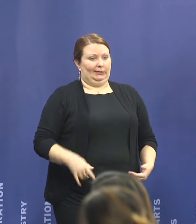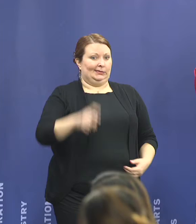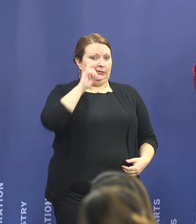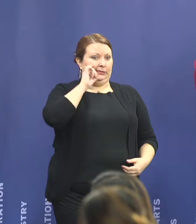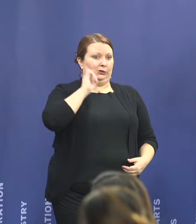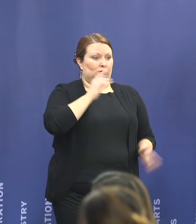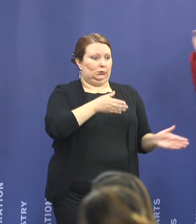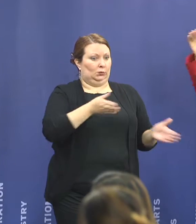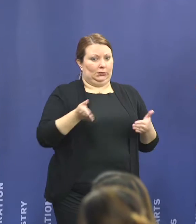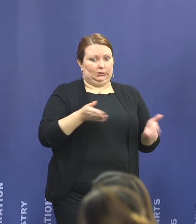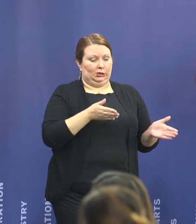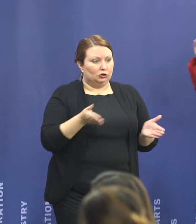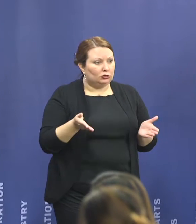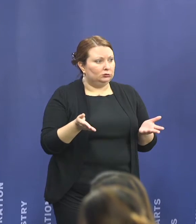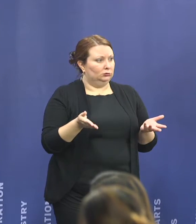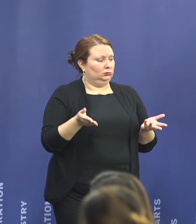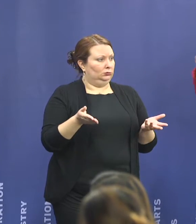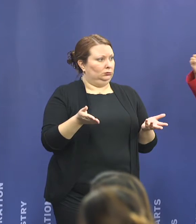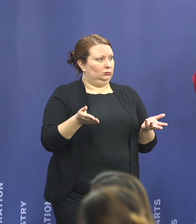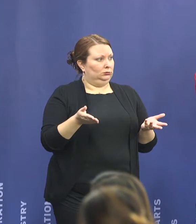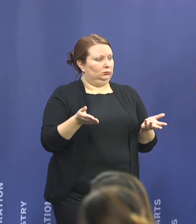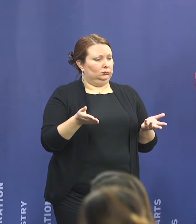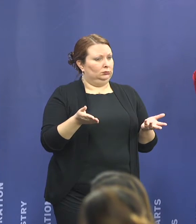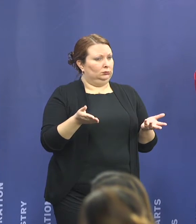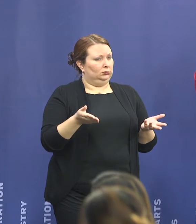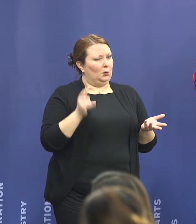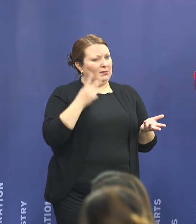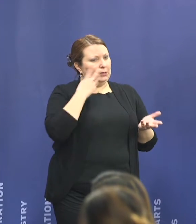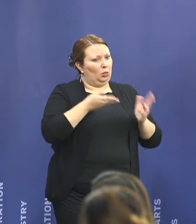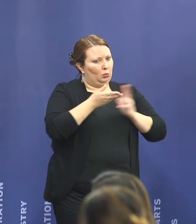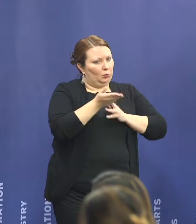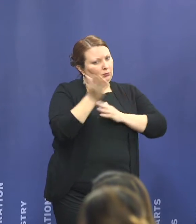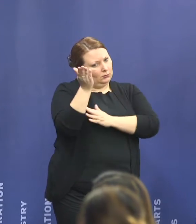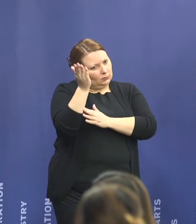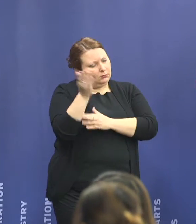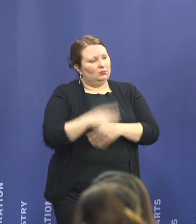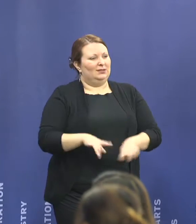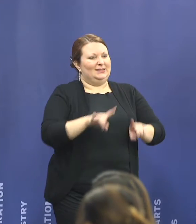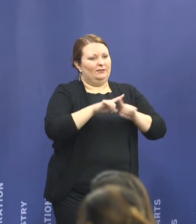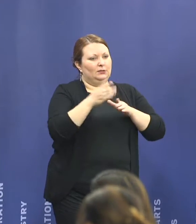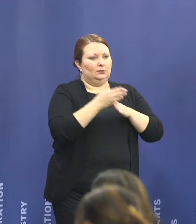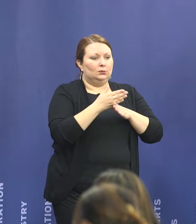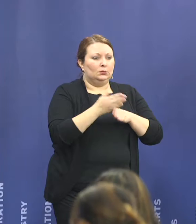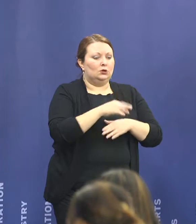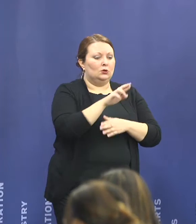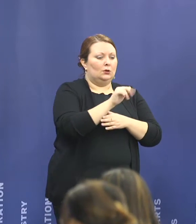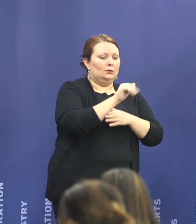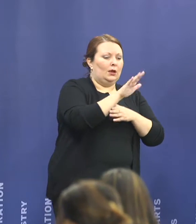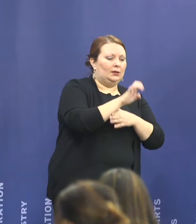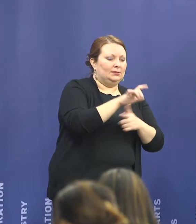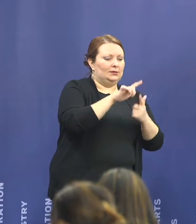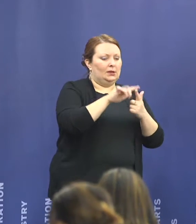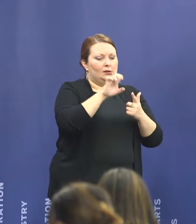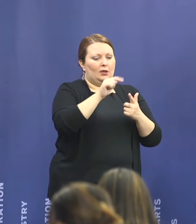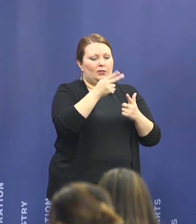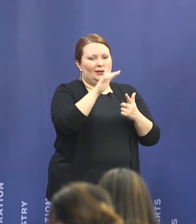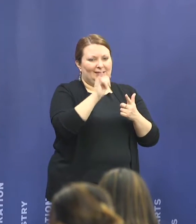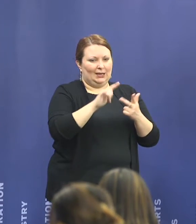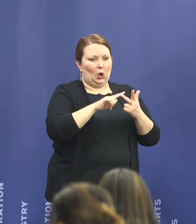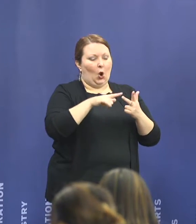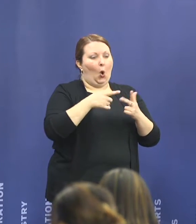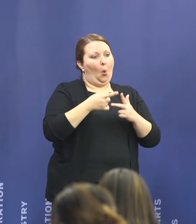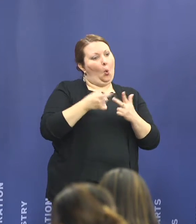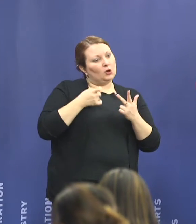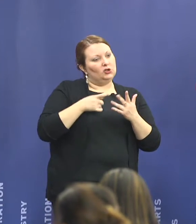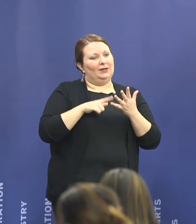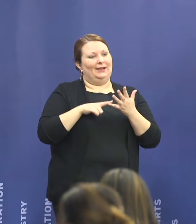sexual orientation, and as you're gonna see as this talk continues, the difference between race, ethnicity, origin,